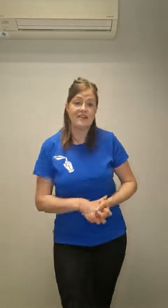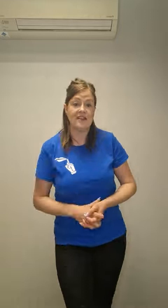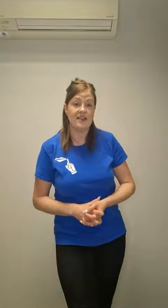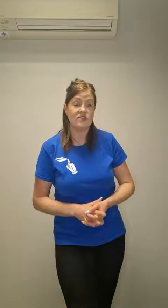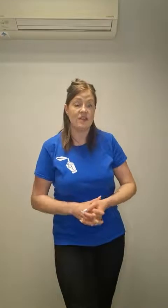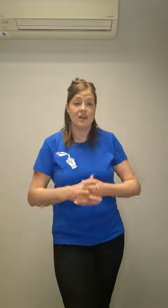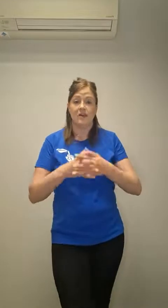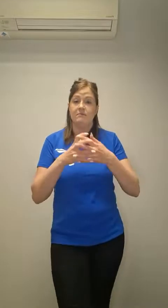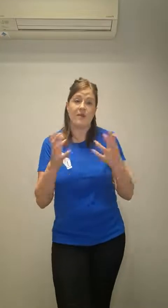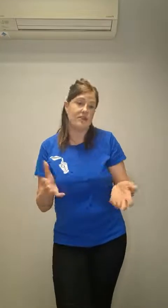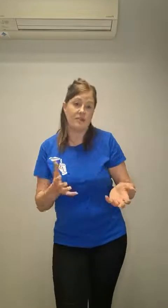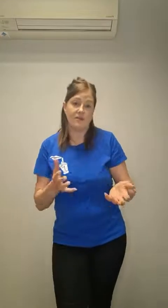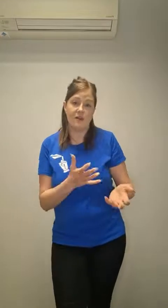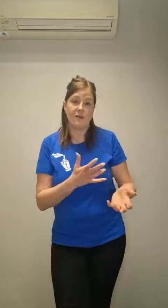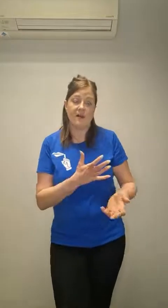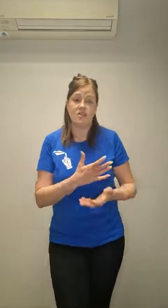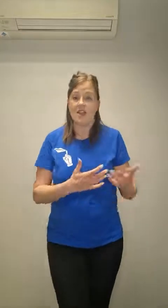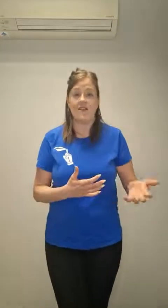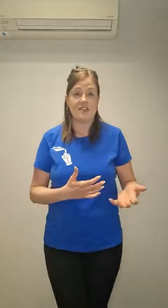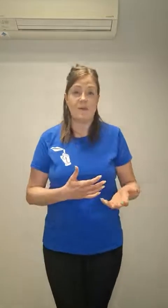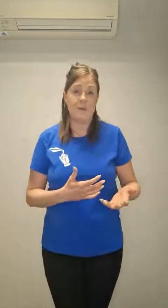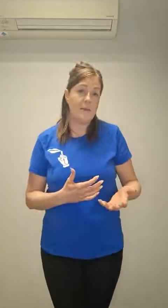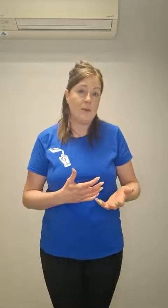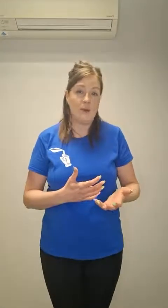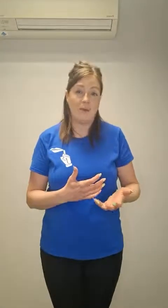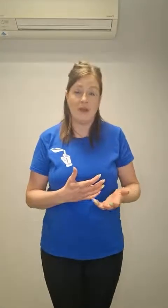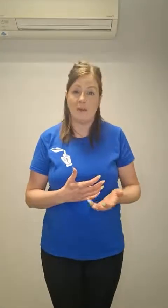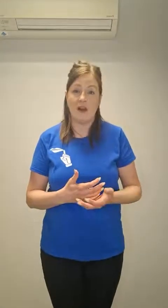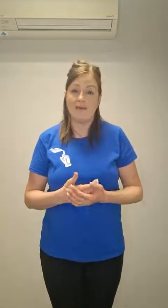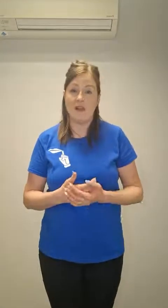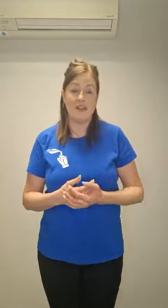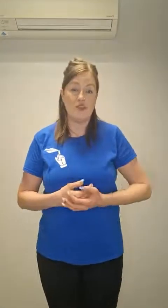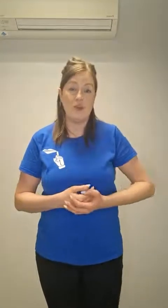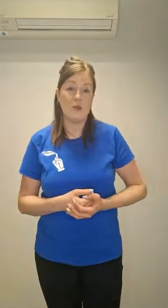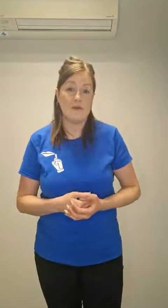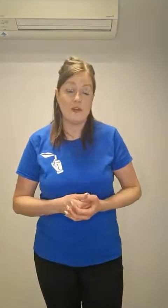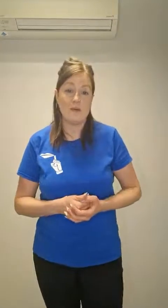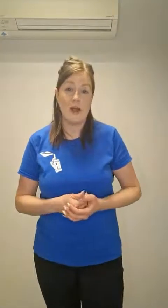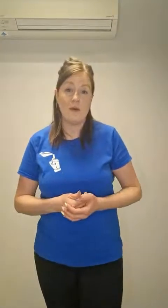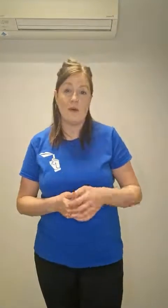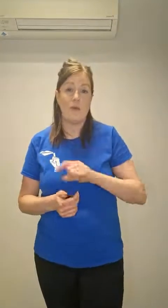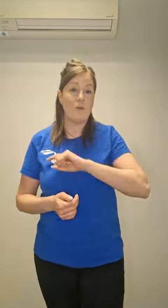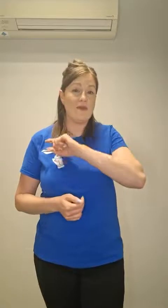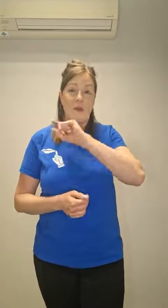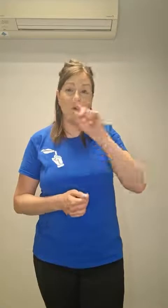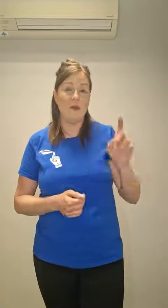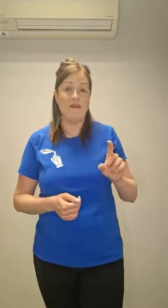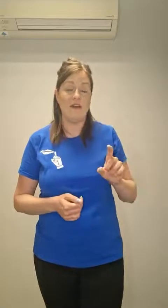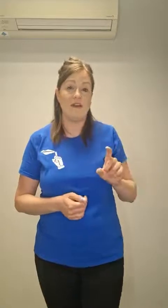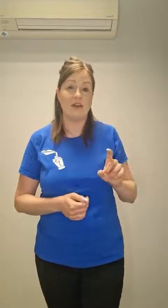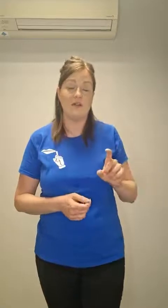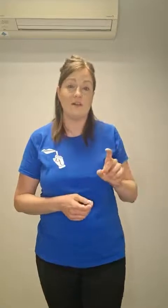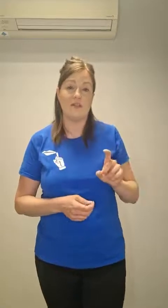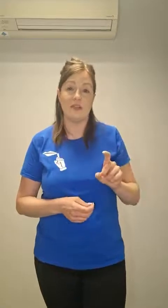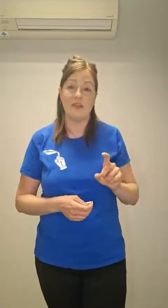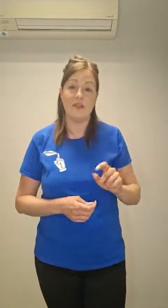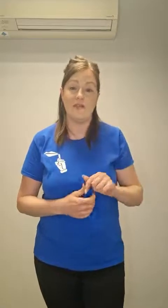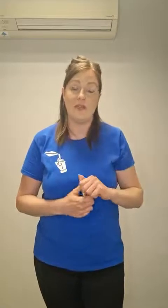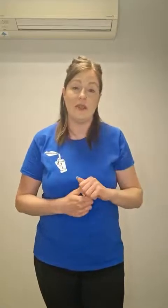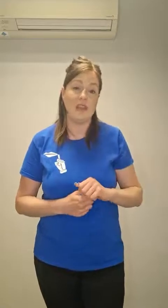message, make sure you're following us, share us with people who you think might find these useful as well. Or we've got all of our videos that we've started from the beginning of